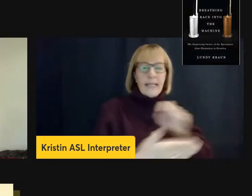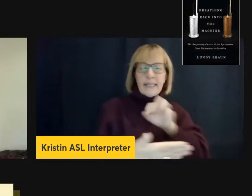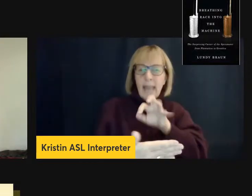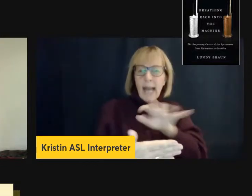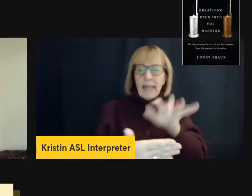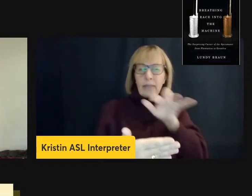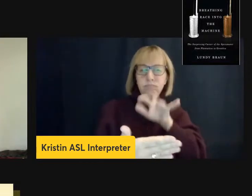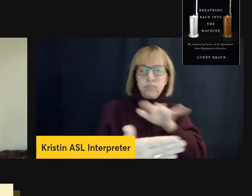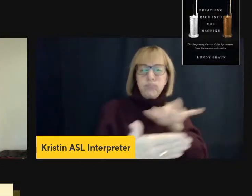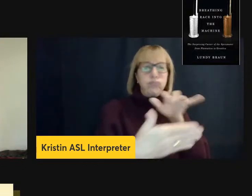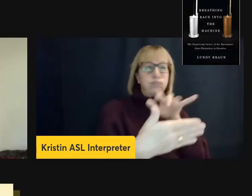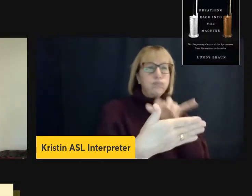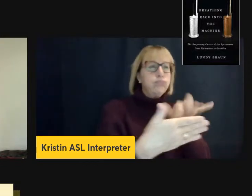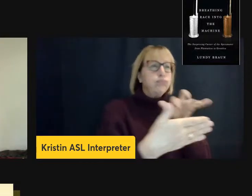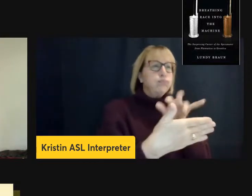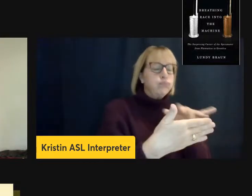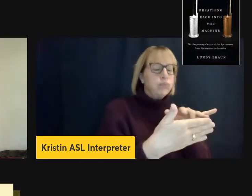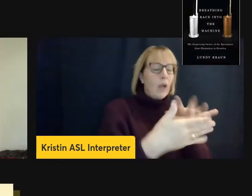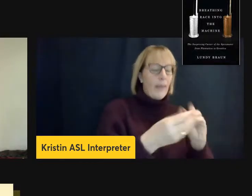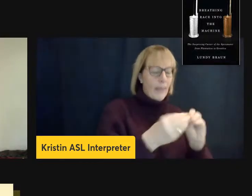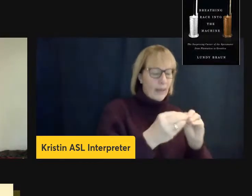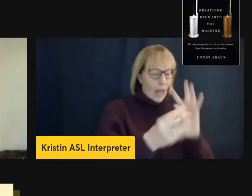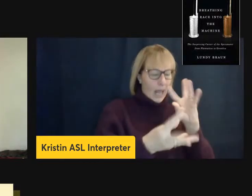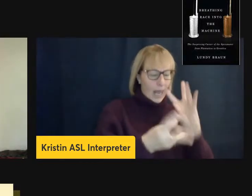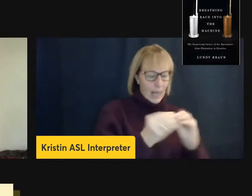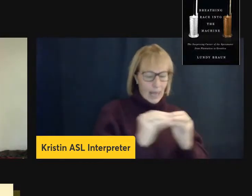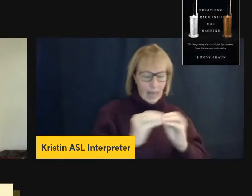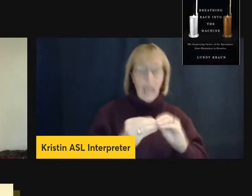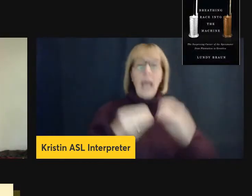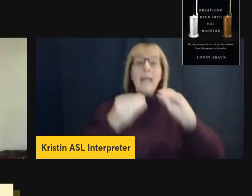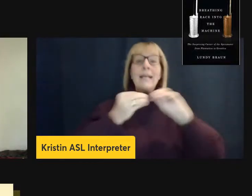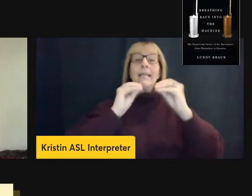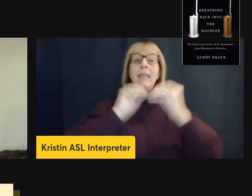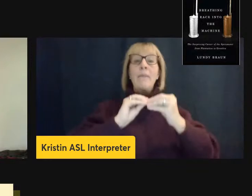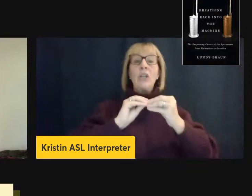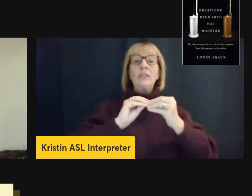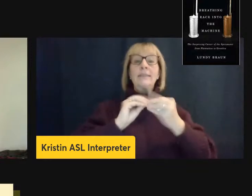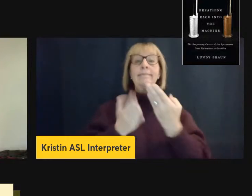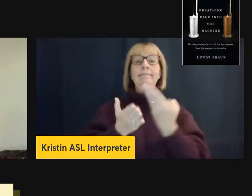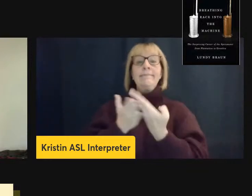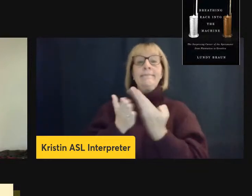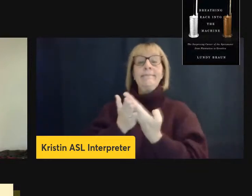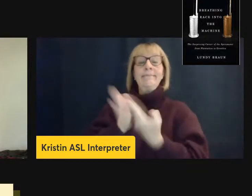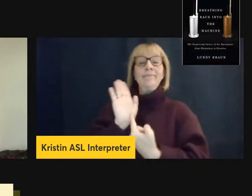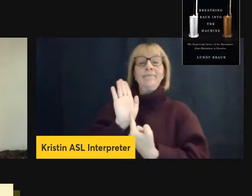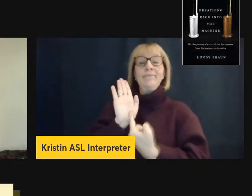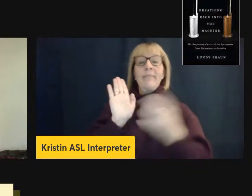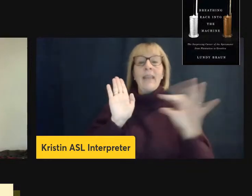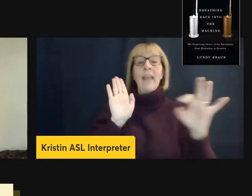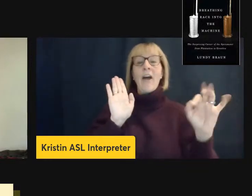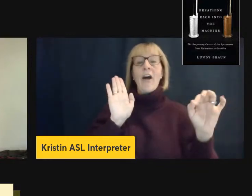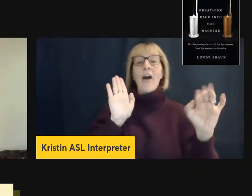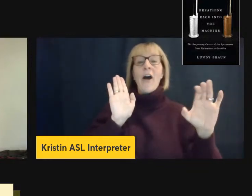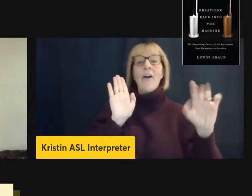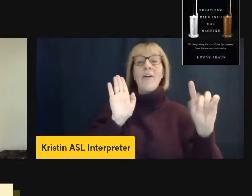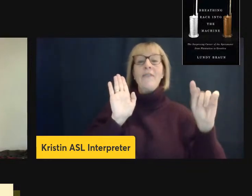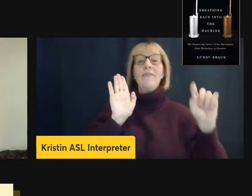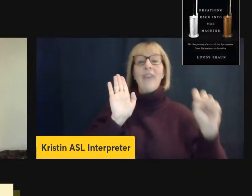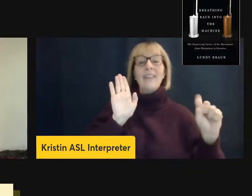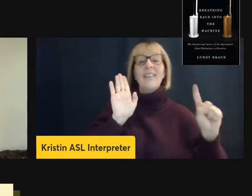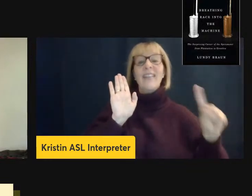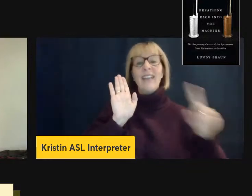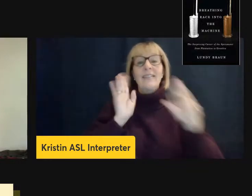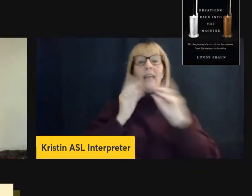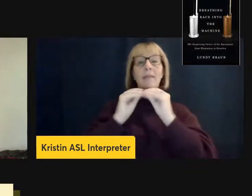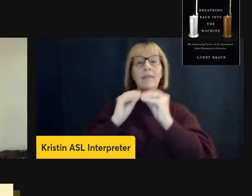he just presented the numbers and called them facts and let the facts speak for themselves. And because of